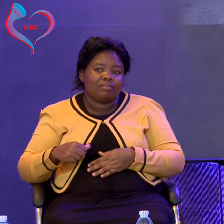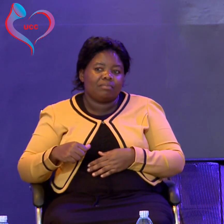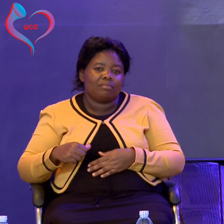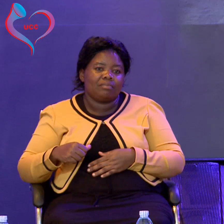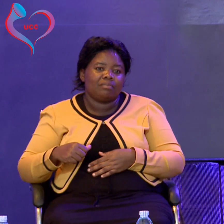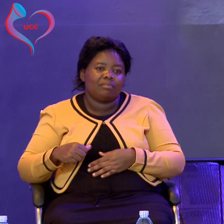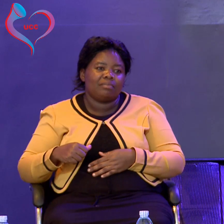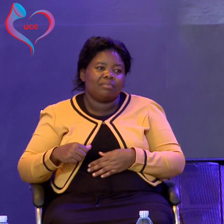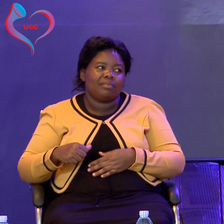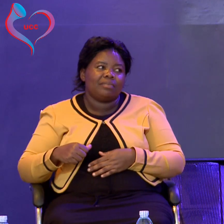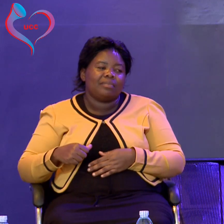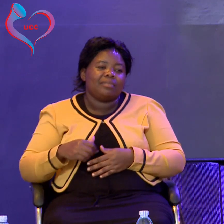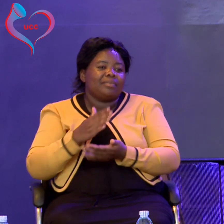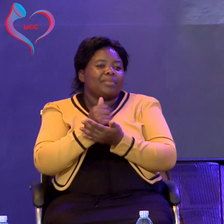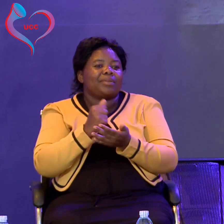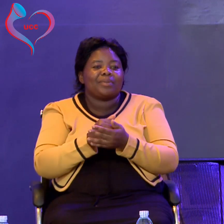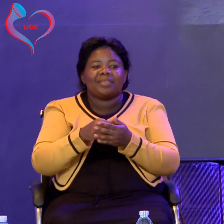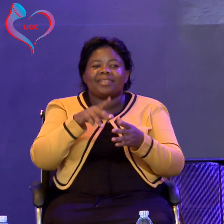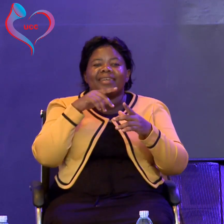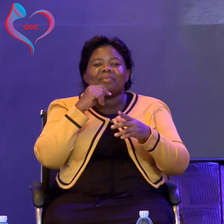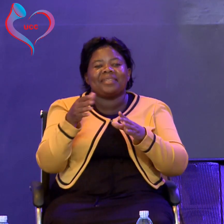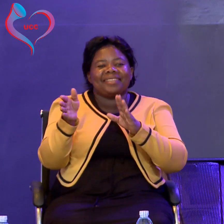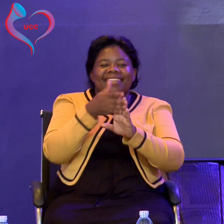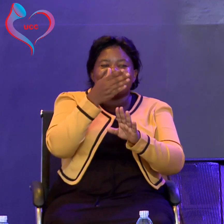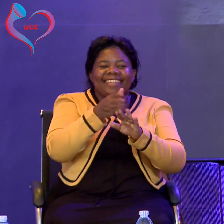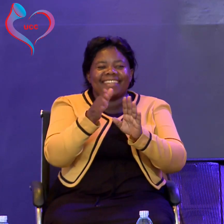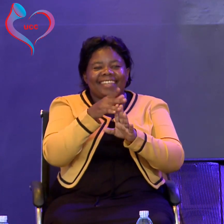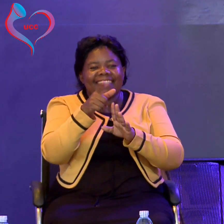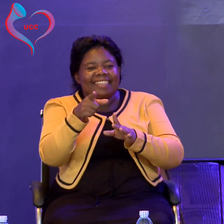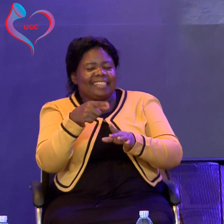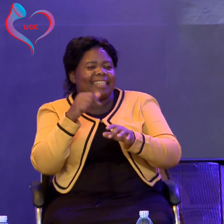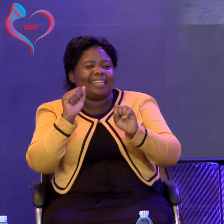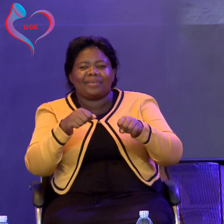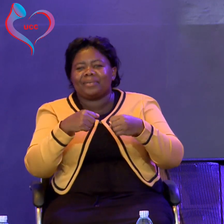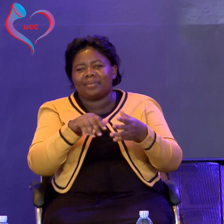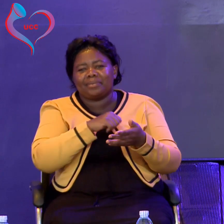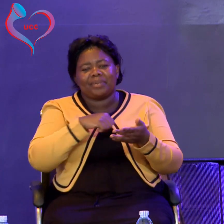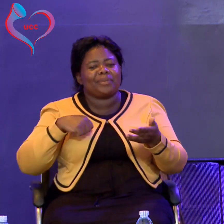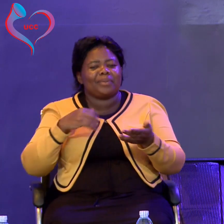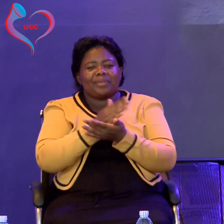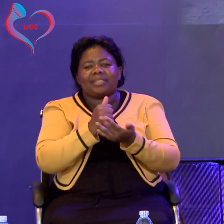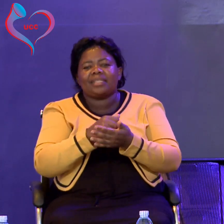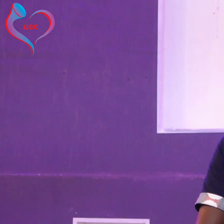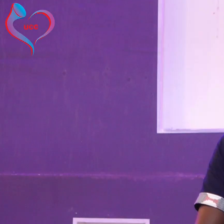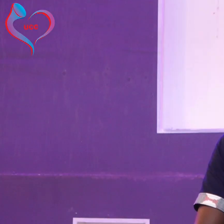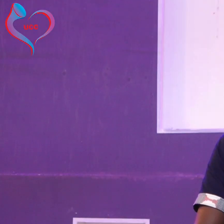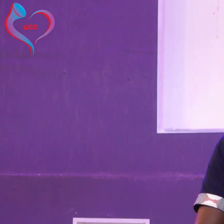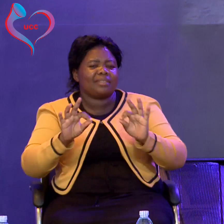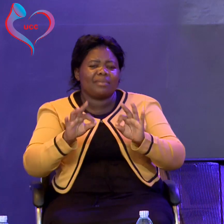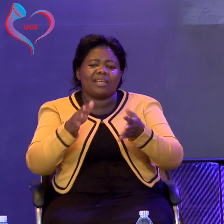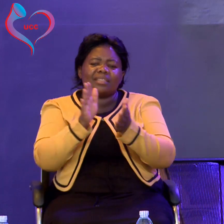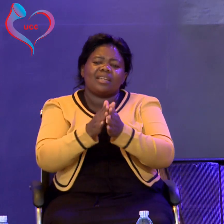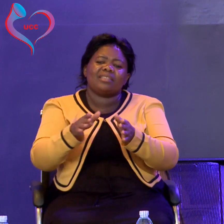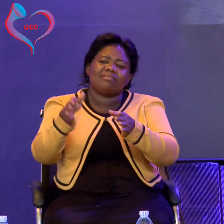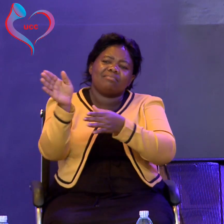munnabadde mwetowaze nga sinabwe ŋŋaana munnamusajja ze nangamba ate nga ndaba ali smart mu kiweereza They will even betroth you, but when you don't want, because of